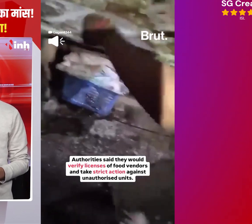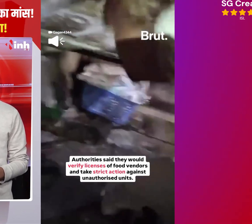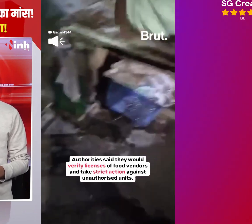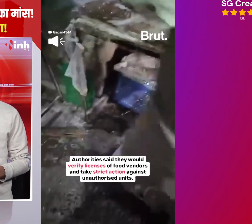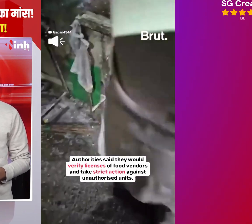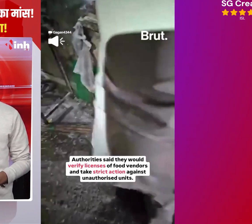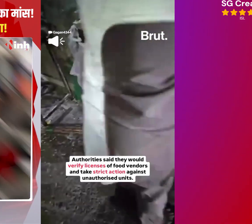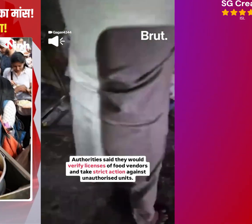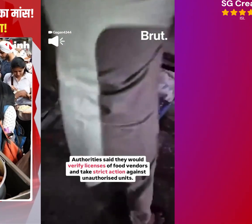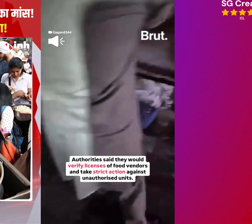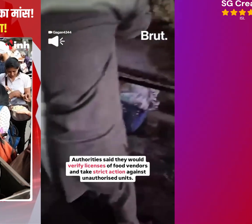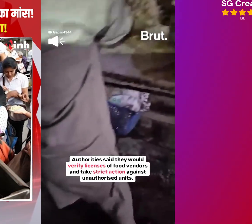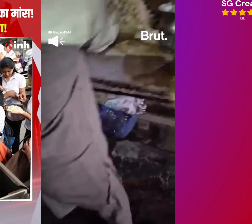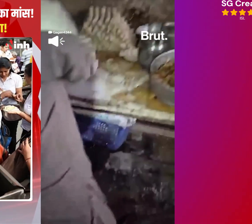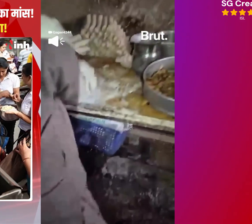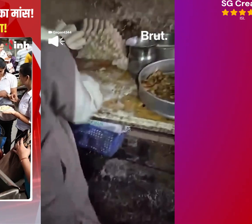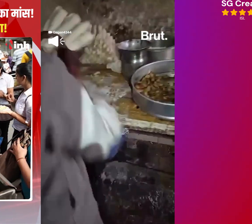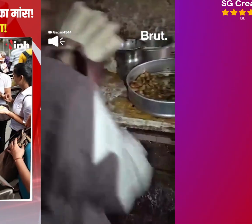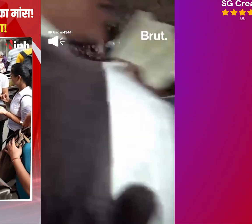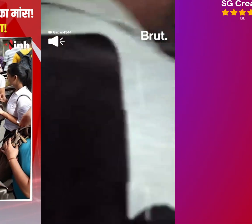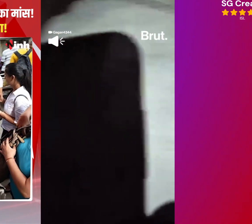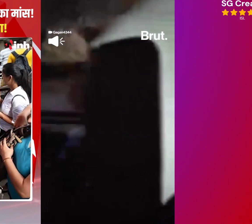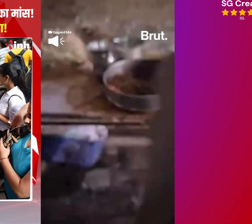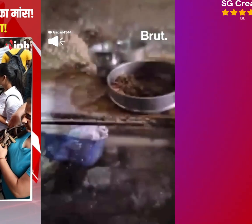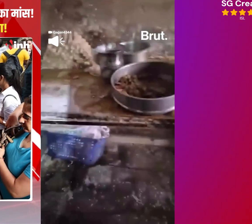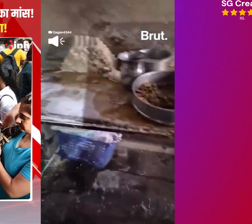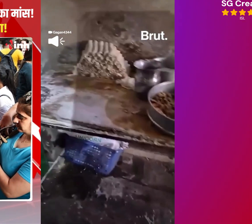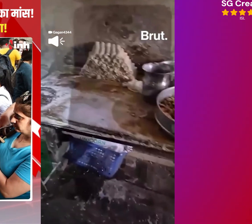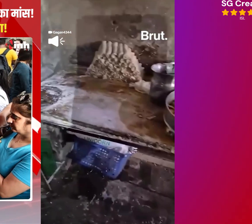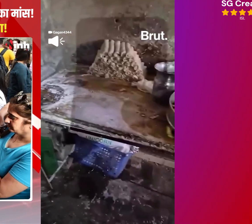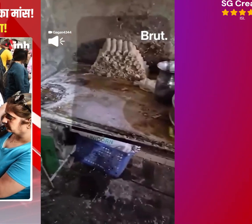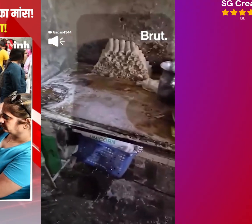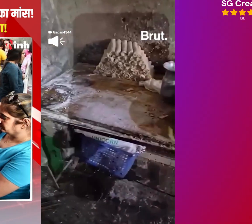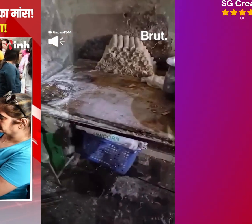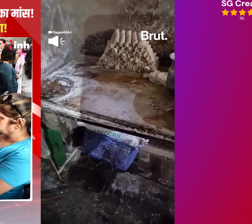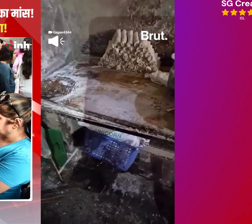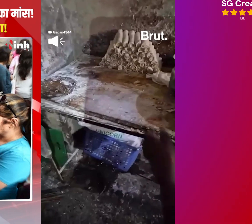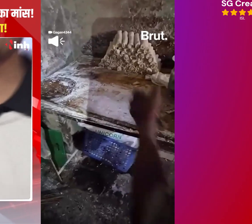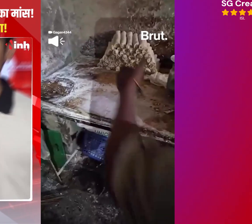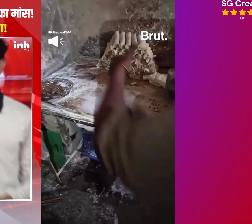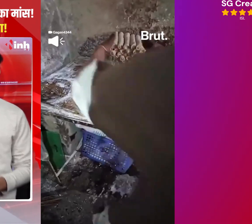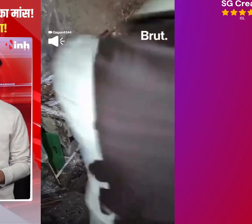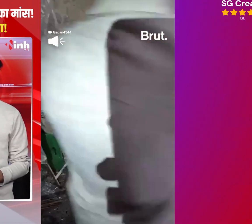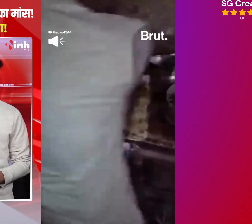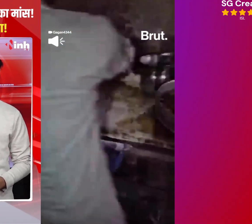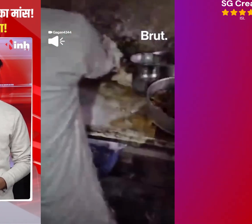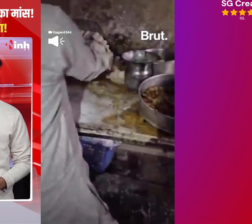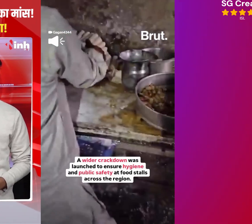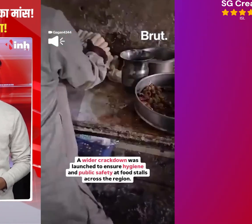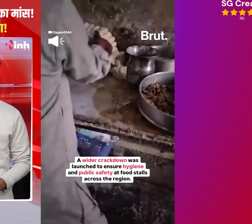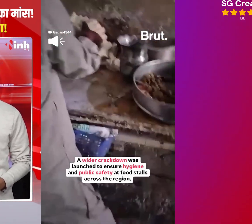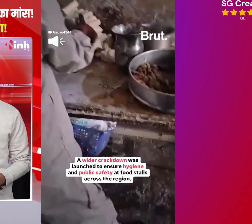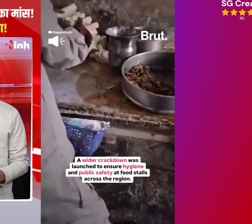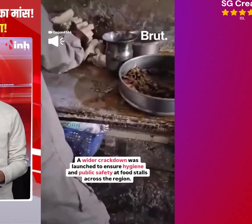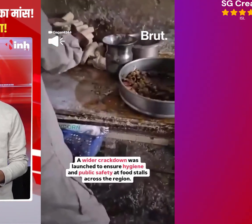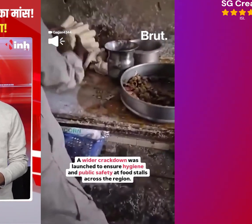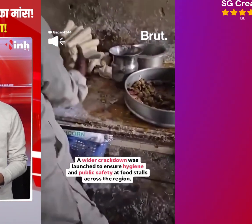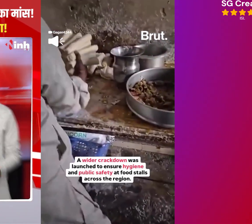infections. Handling animals in rabies-prone areas increases rabies risk. Consuming certain meats has been linked to